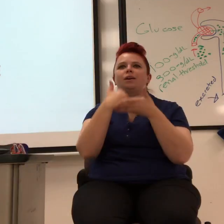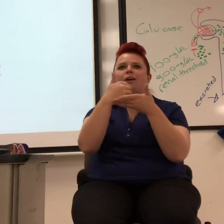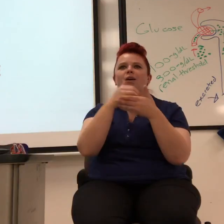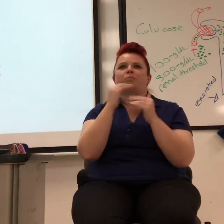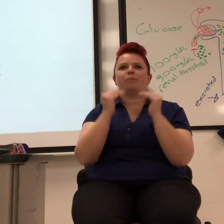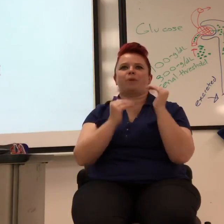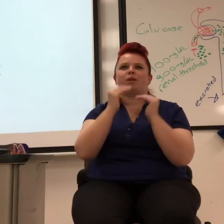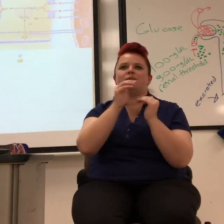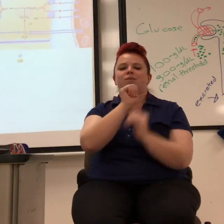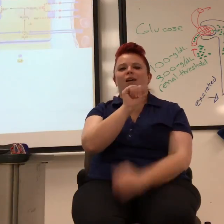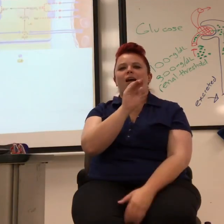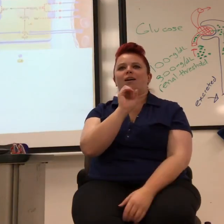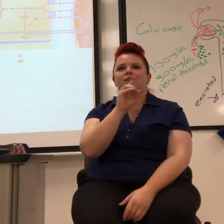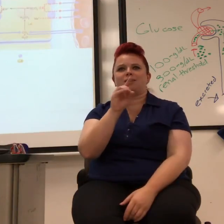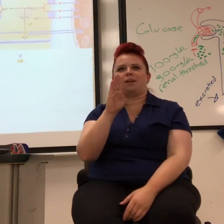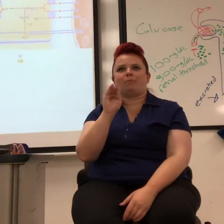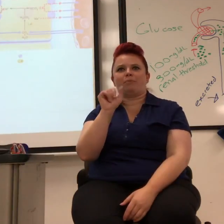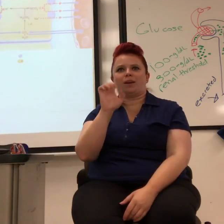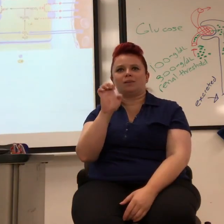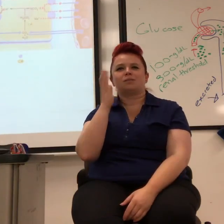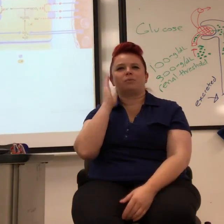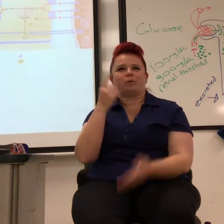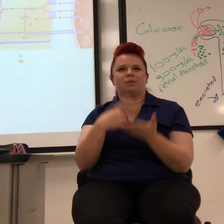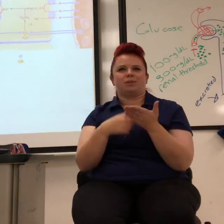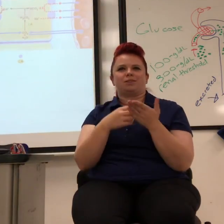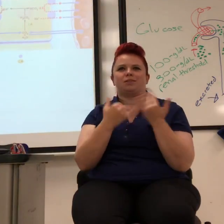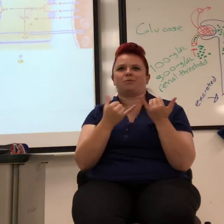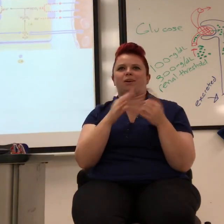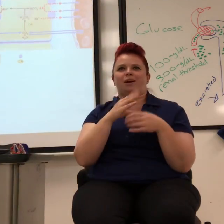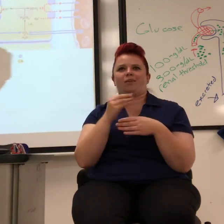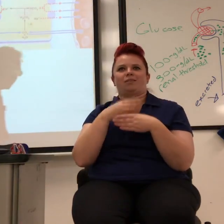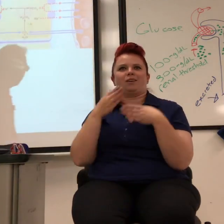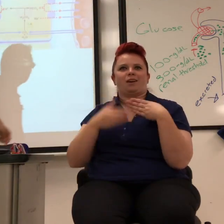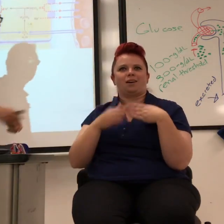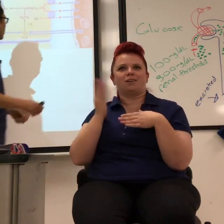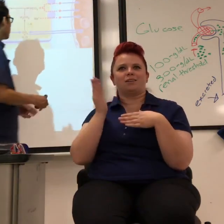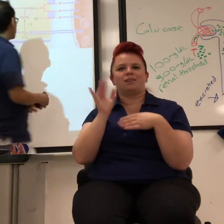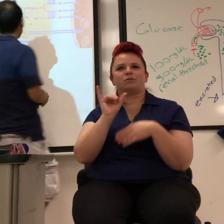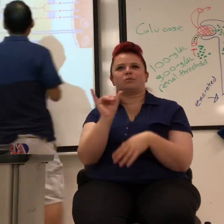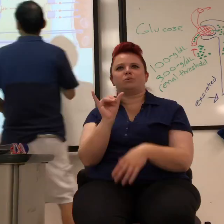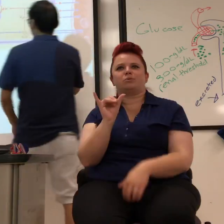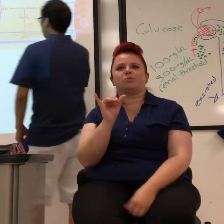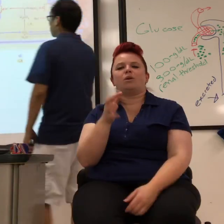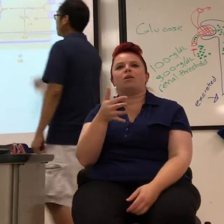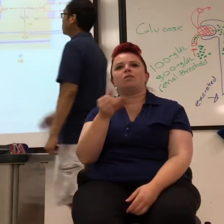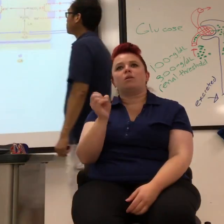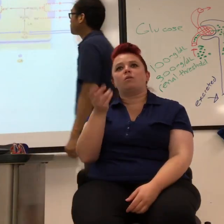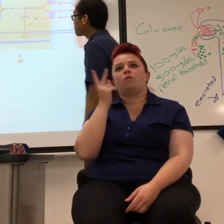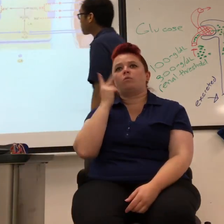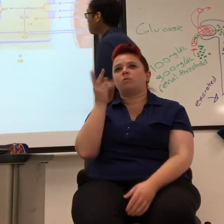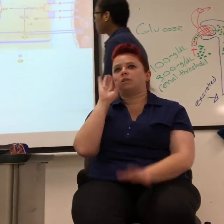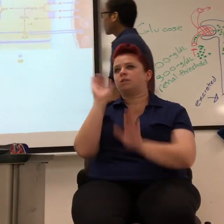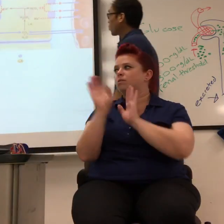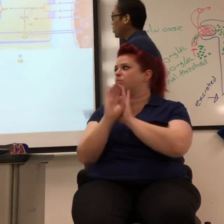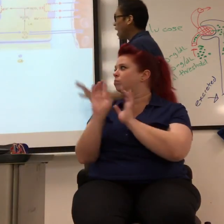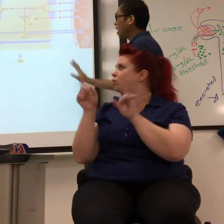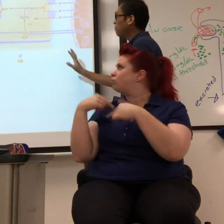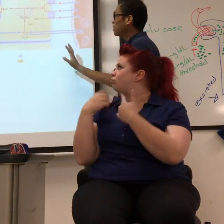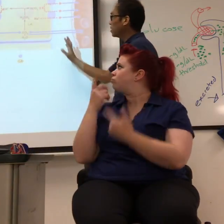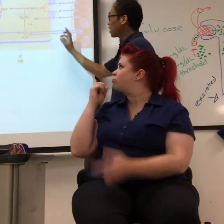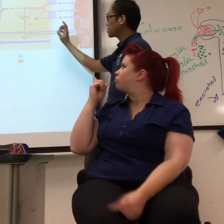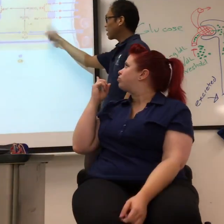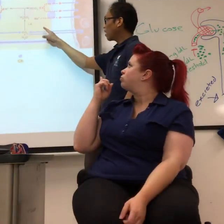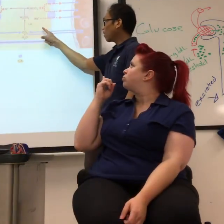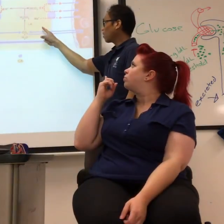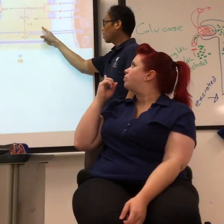We'll get to it at the end of today's lecture as well. So you've been looking at these figures a little bit, where you